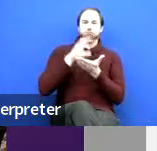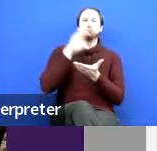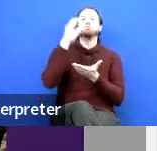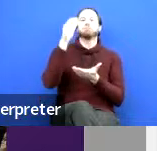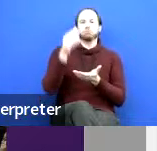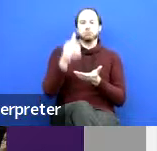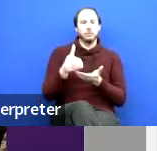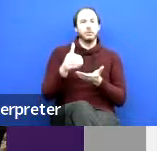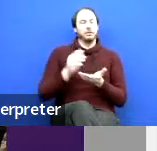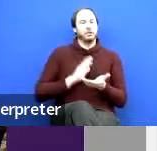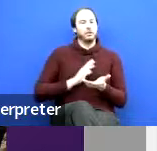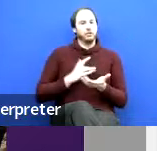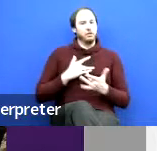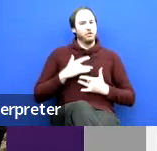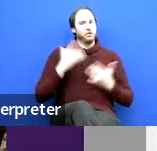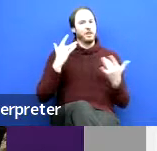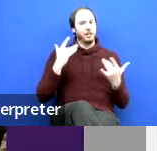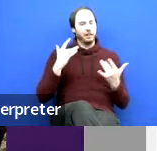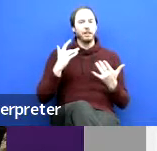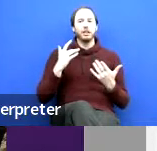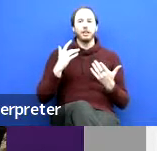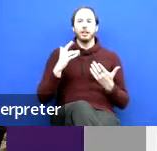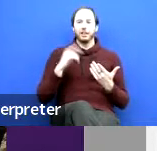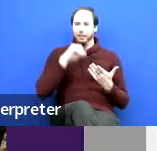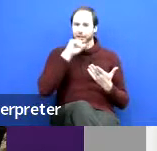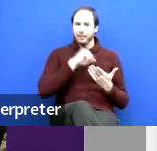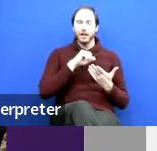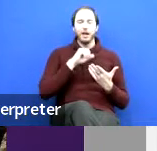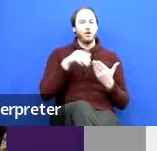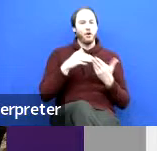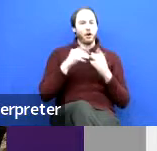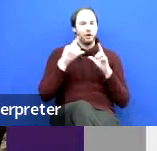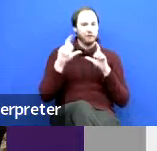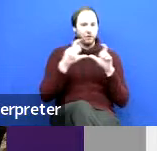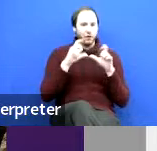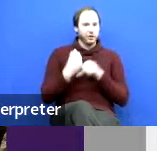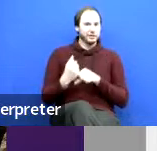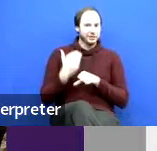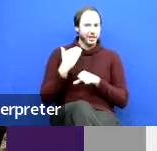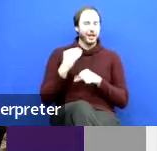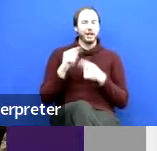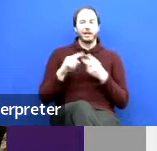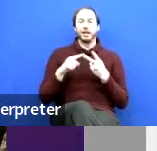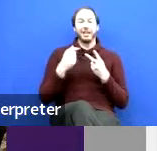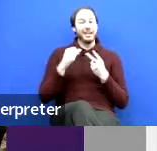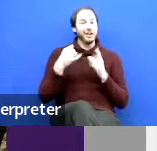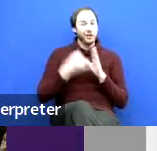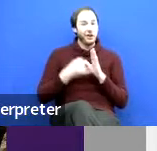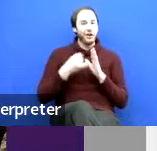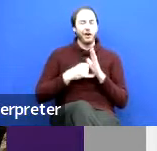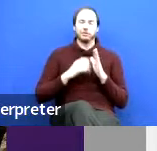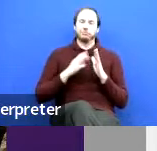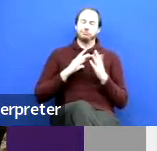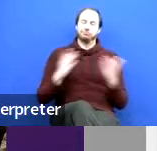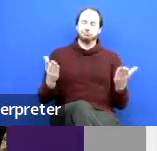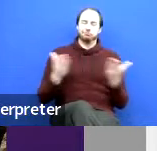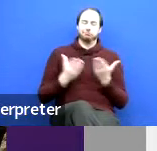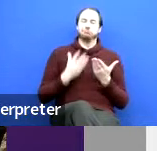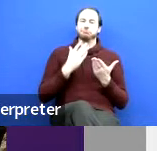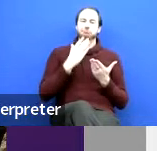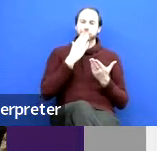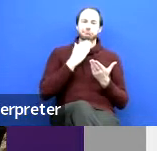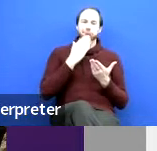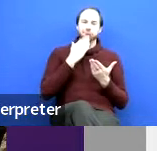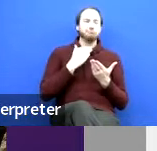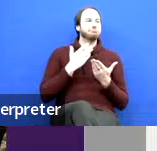see. We love the photographs that we get, but we were also so thrilled to see the 2 artworks that we got.